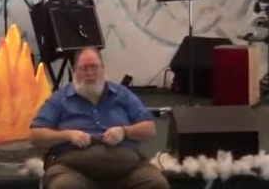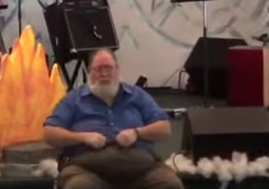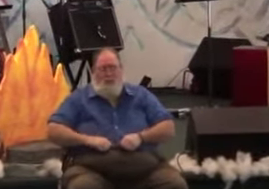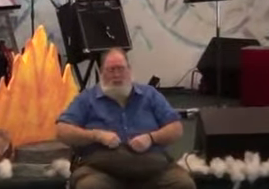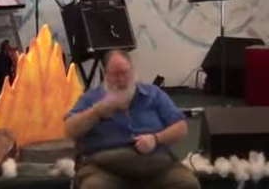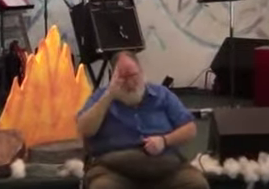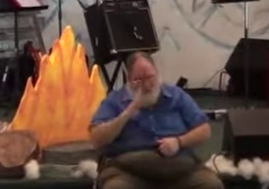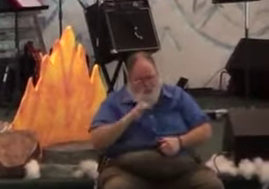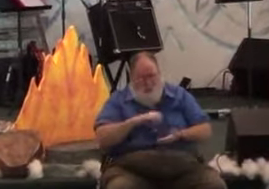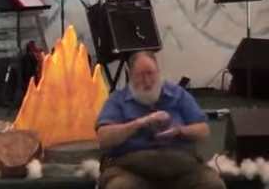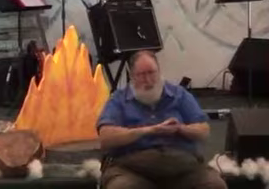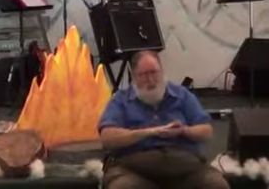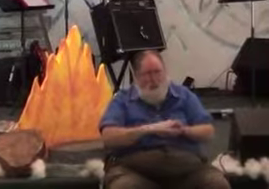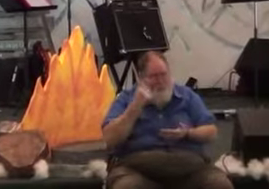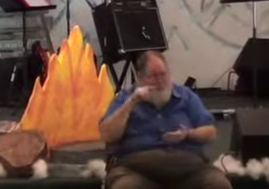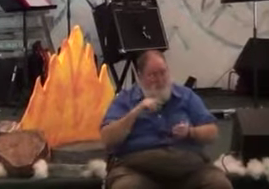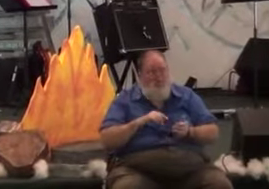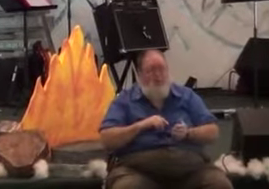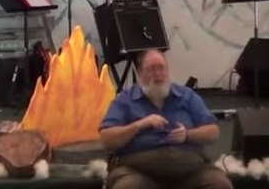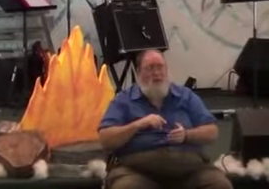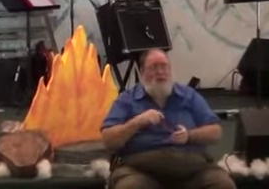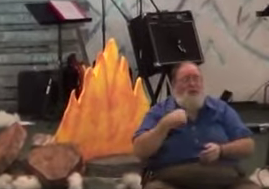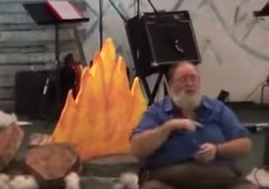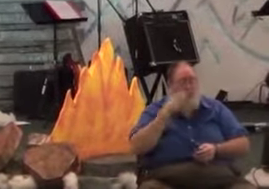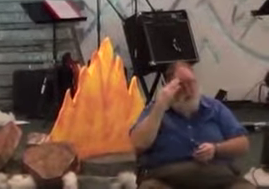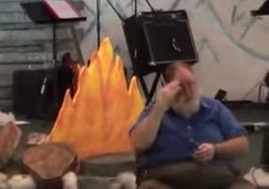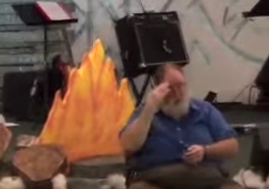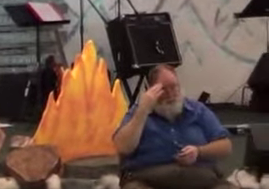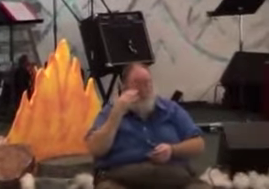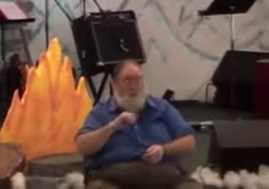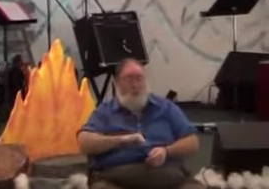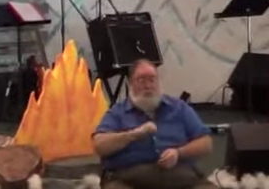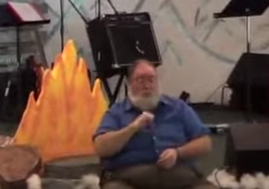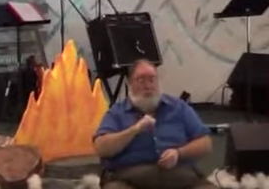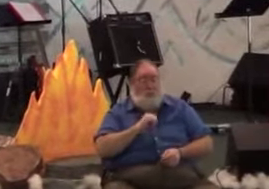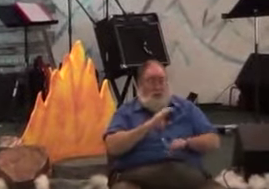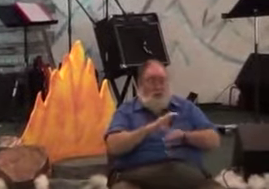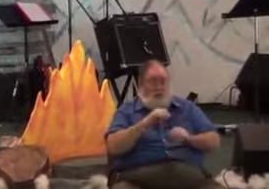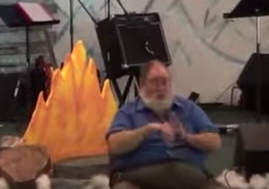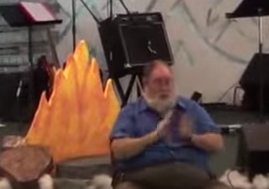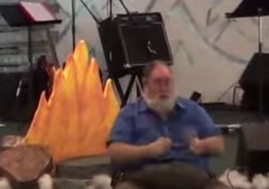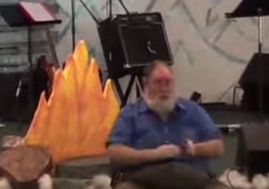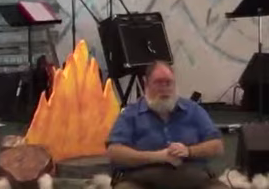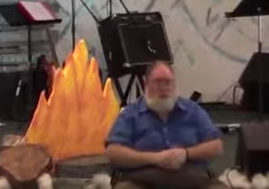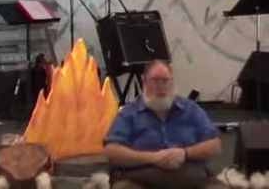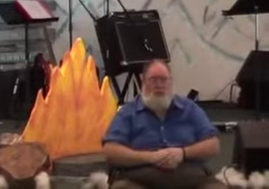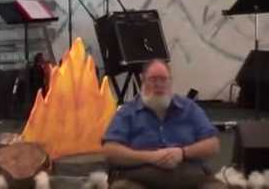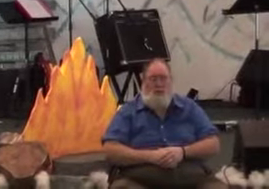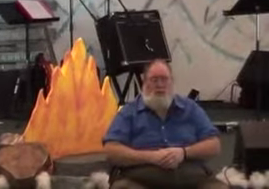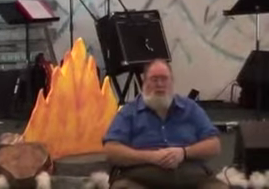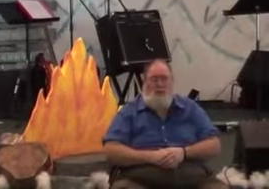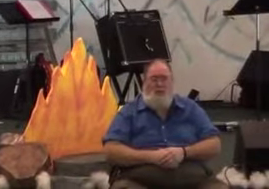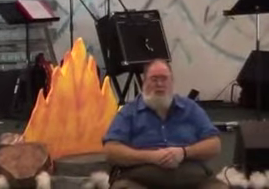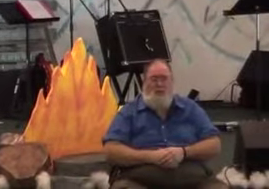God recorded this scripture to let us know that pride's a church killer. Here's